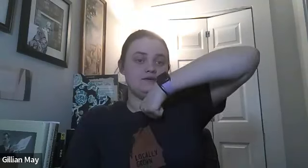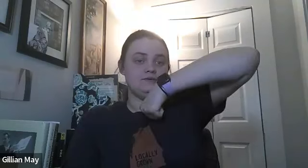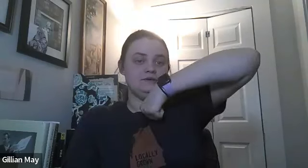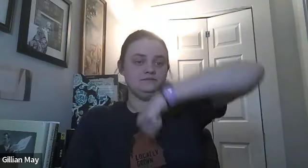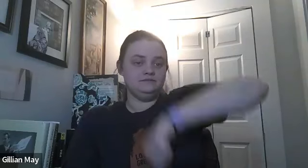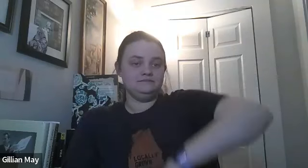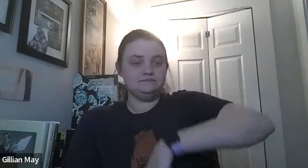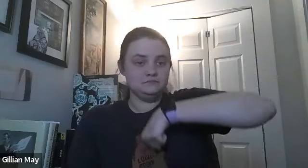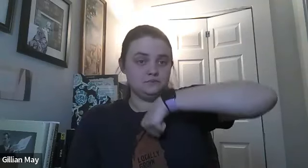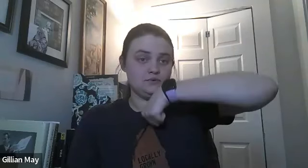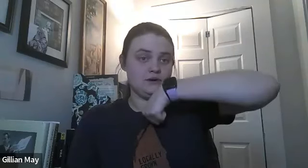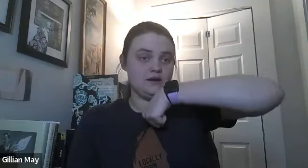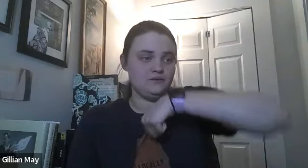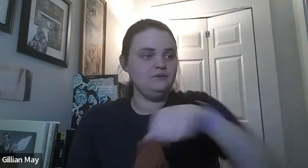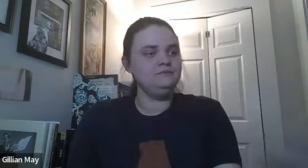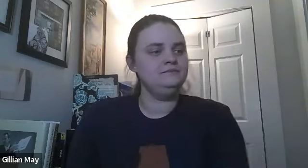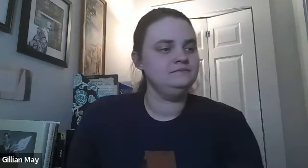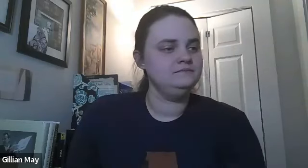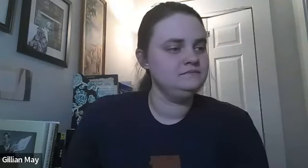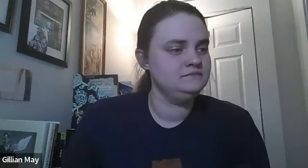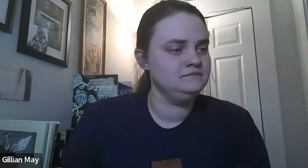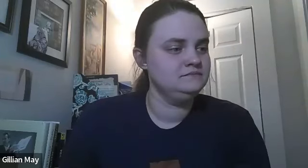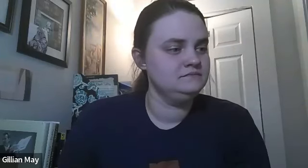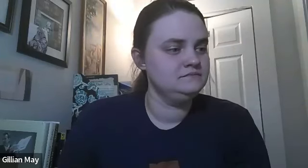Proud. Proud.